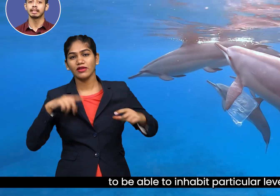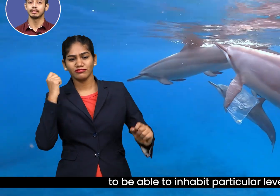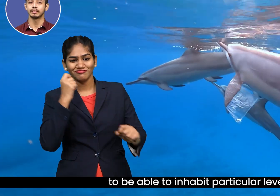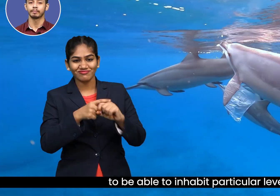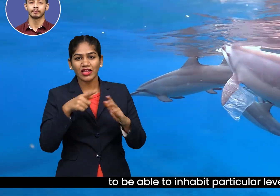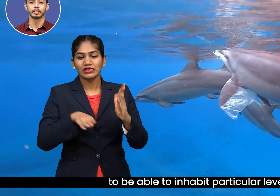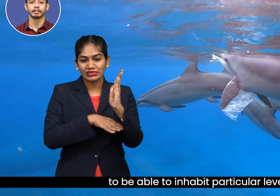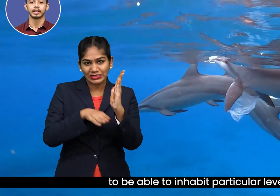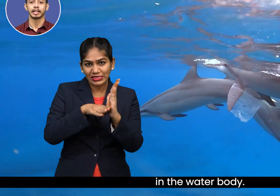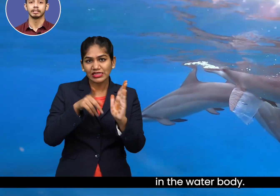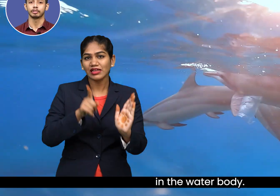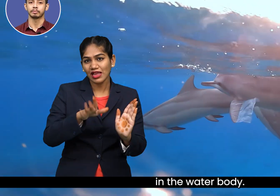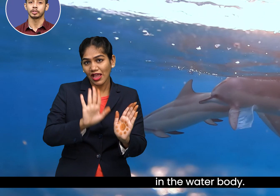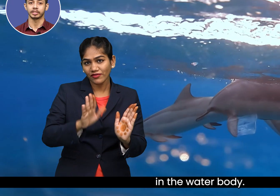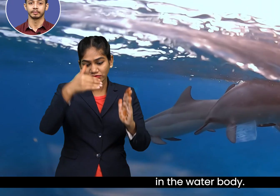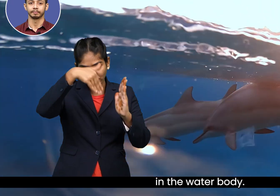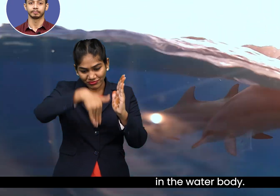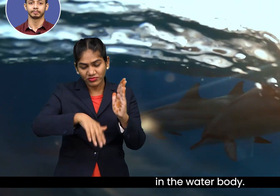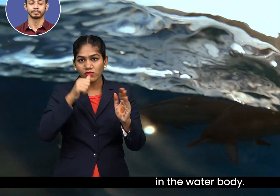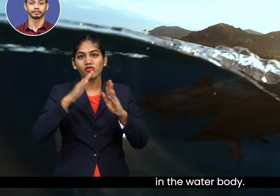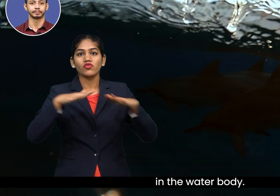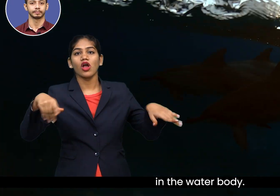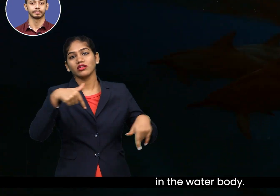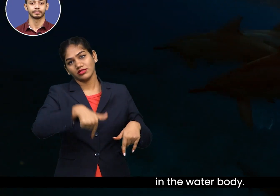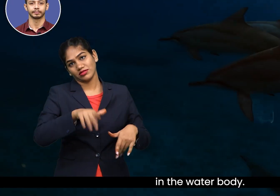particular level in the water body.